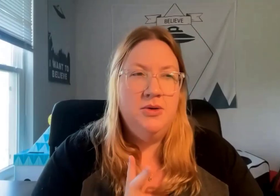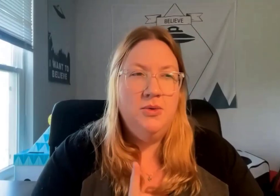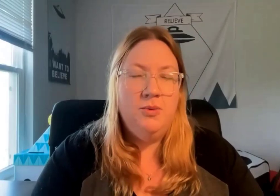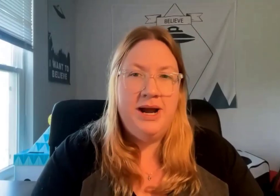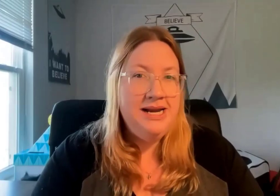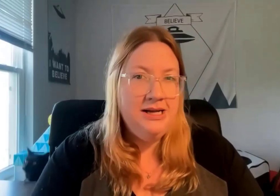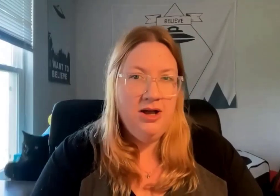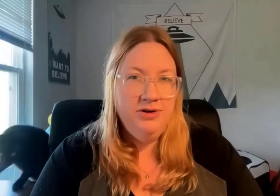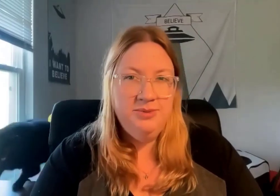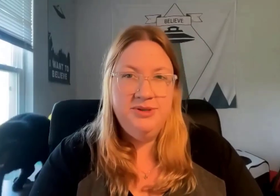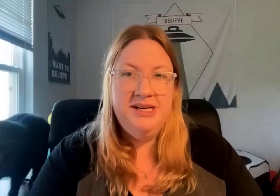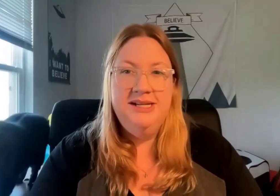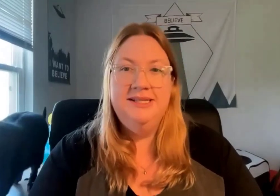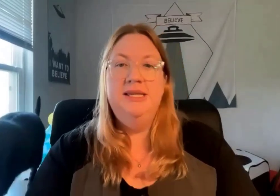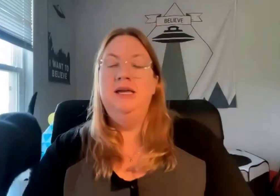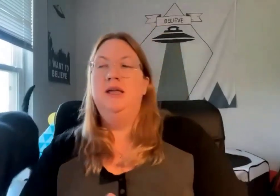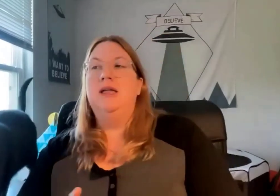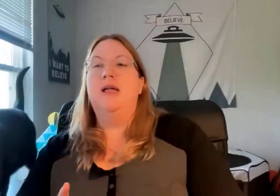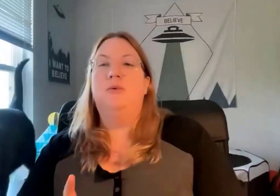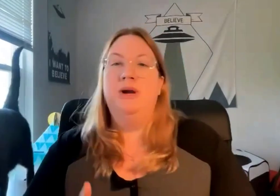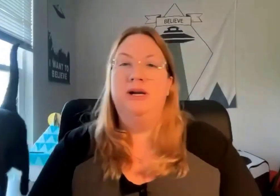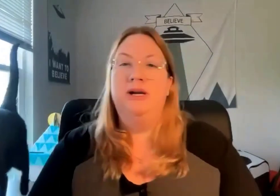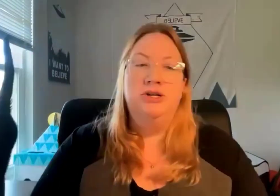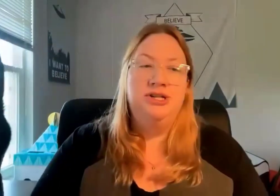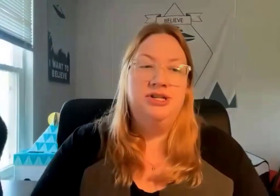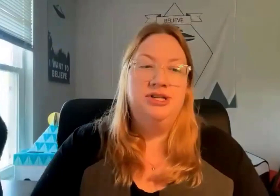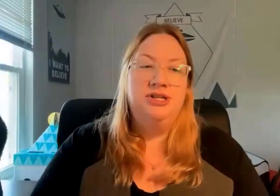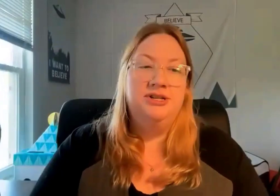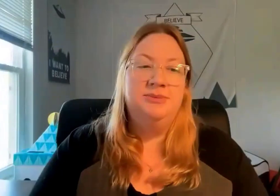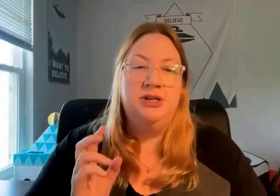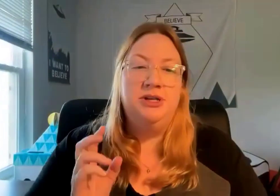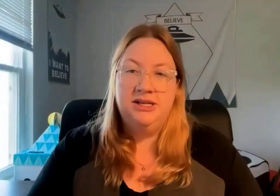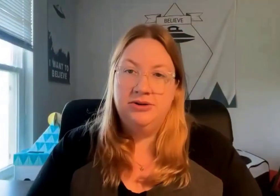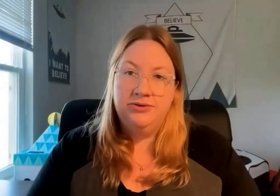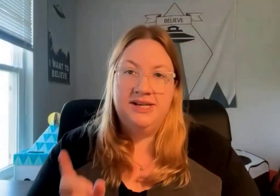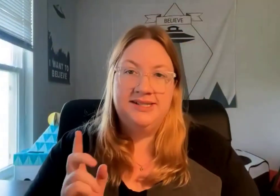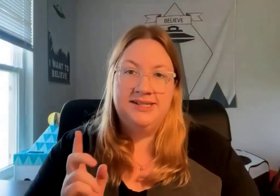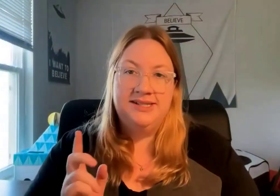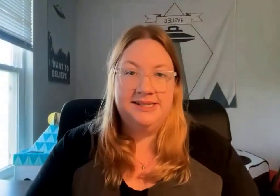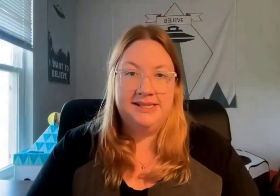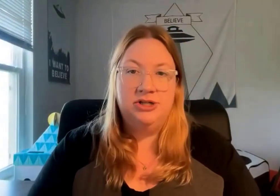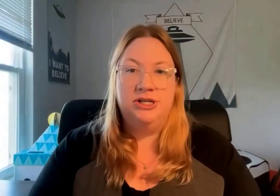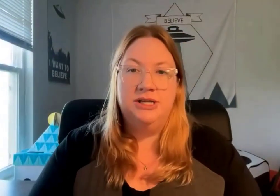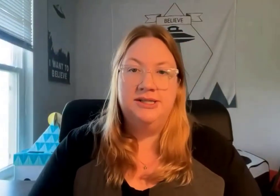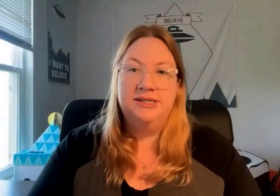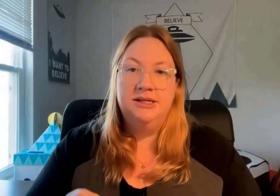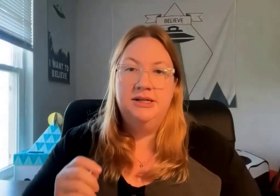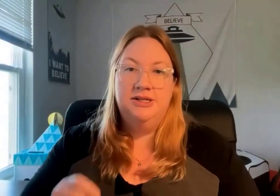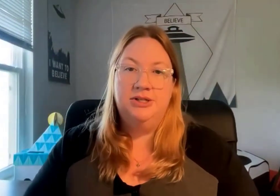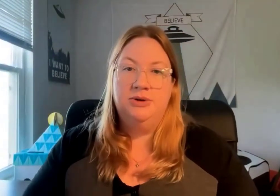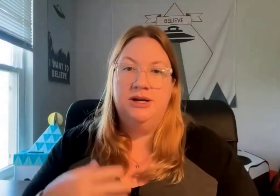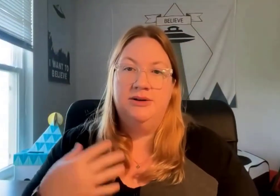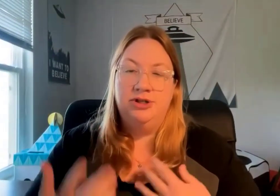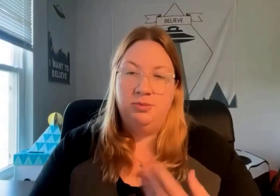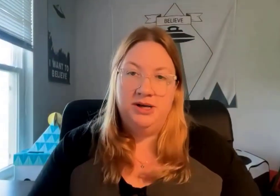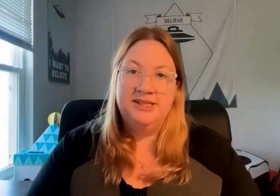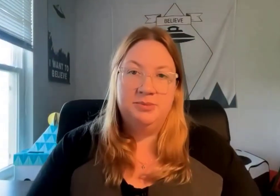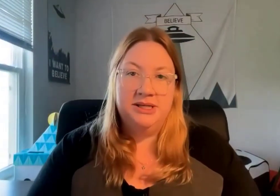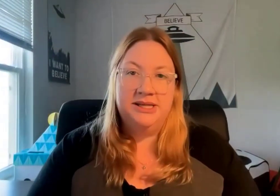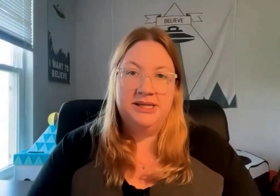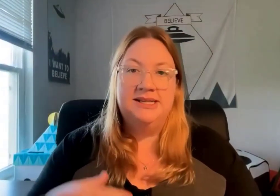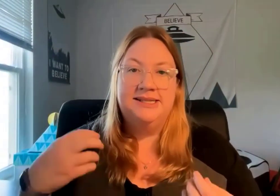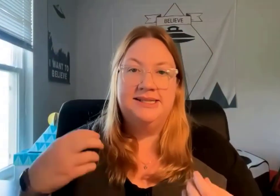and Writing Conference proceedings, I think, where she talks about using the interface in sessions to kind of